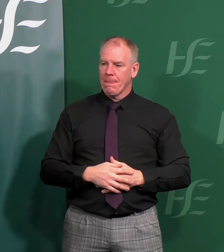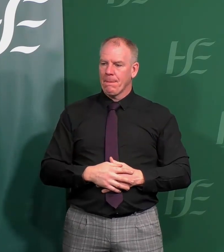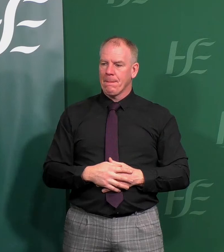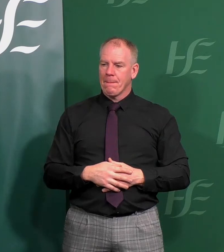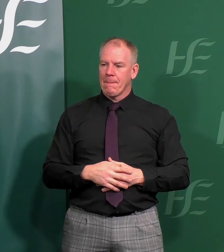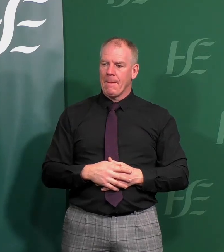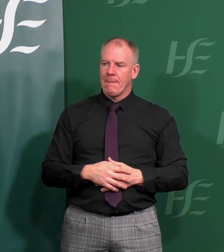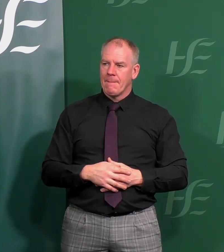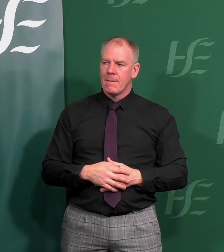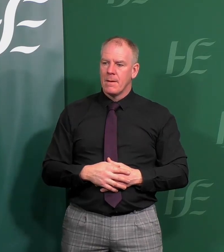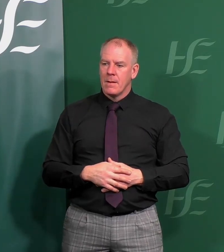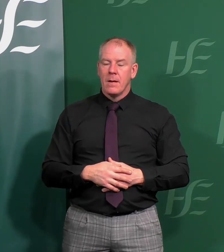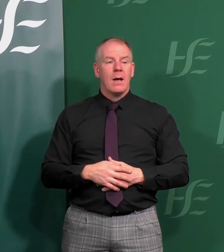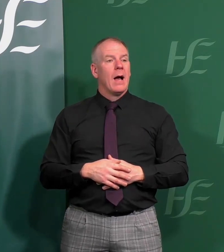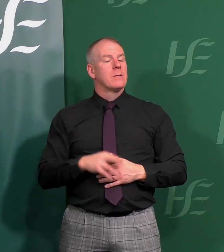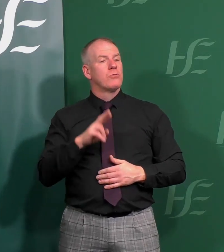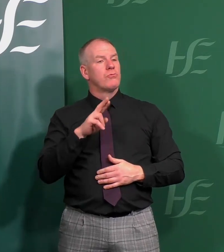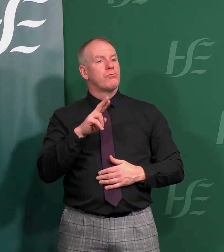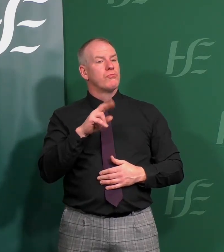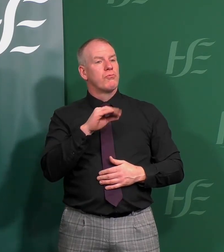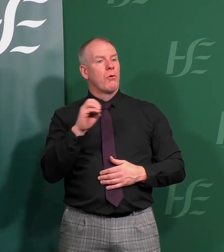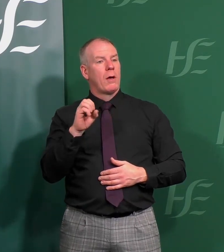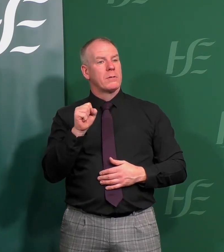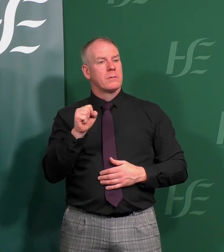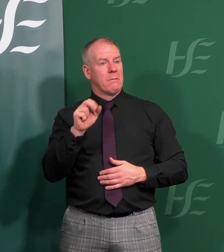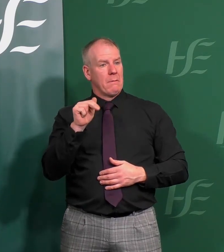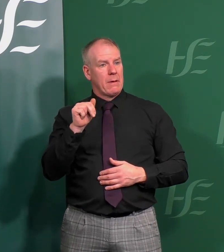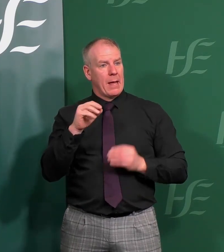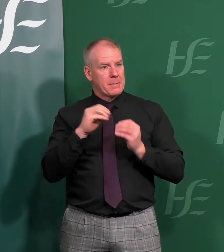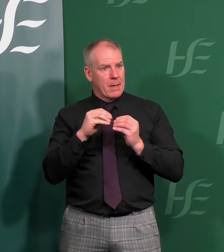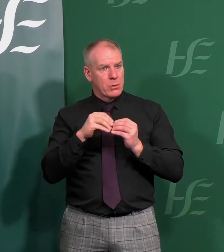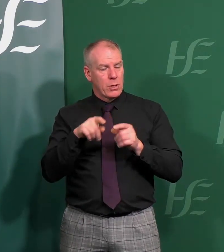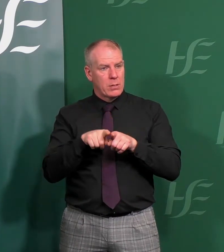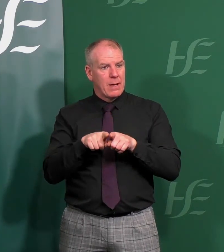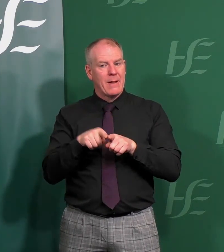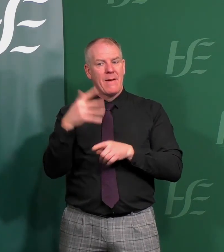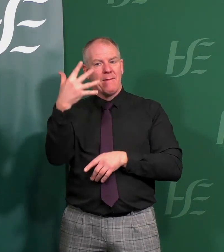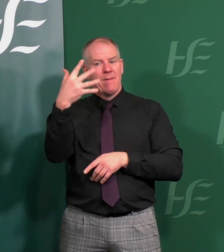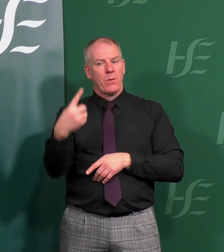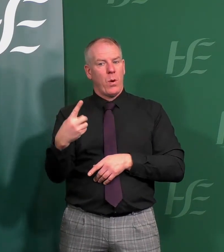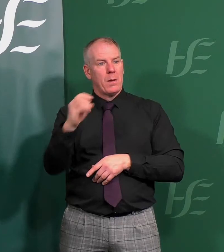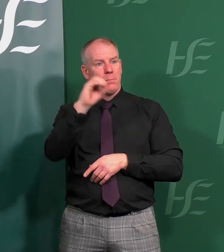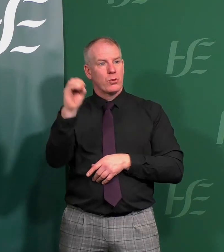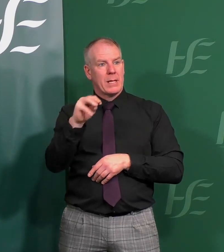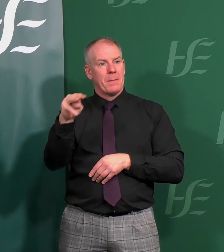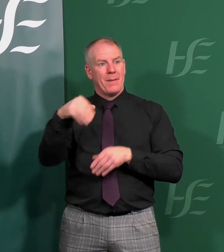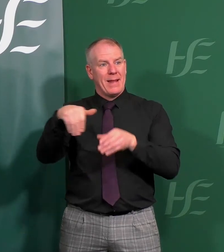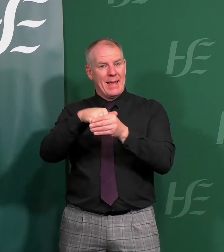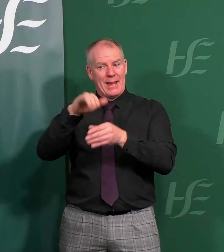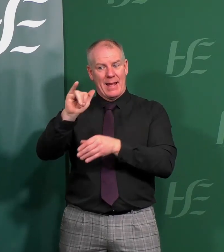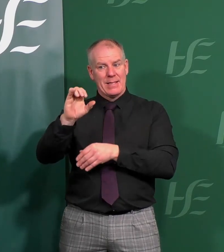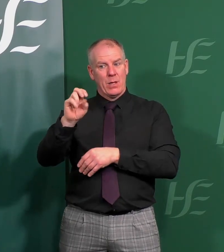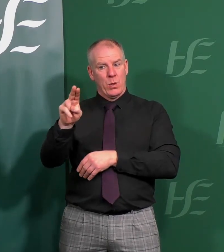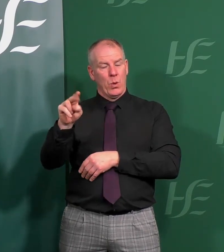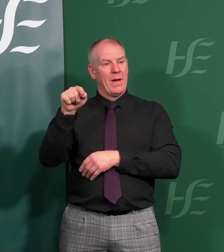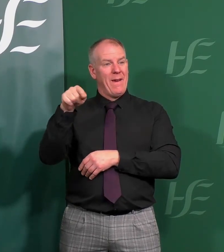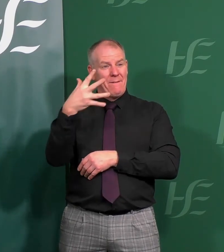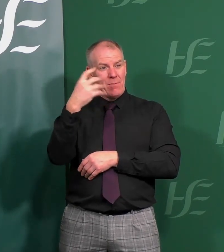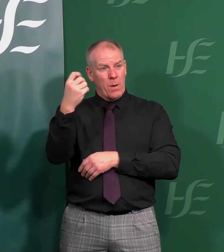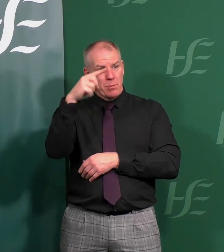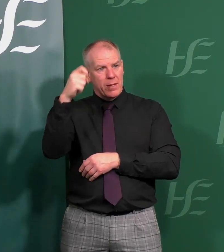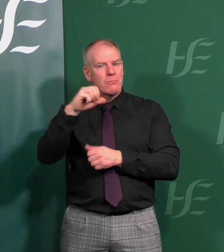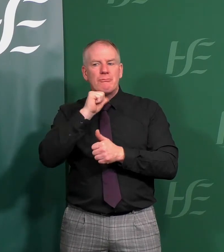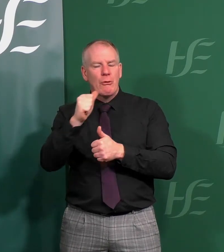which Ross may touch on later on, and I've always given you the updated figures. 51% of our patients in ICU today have had